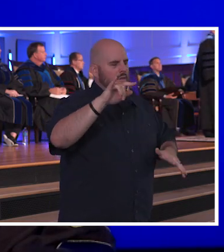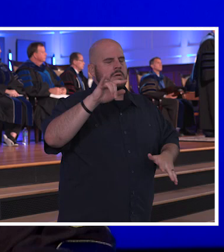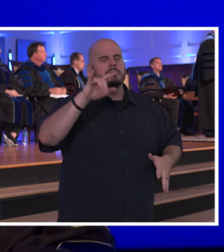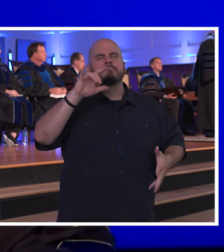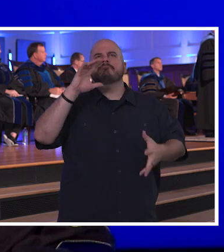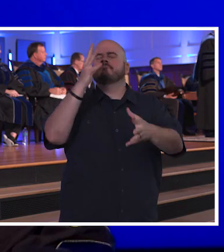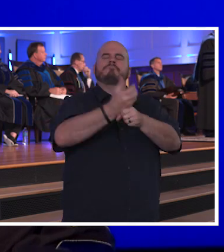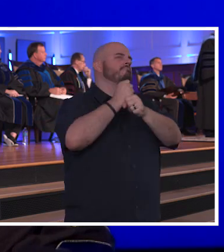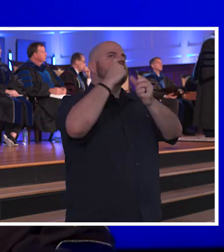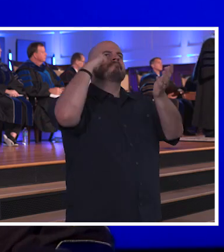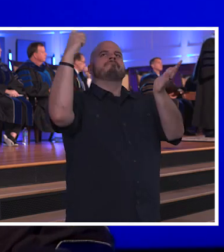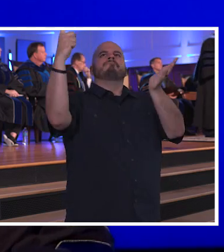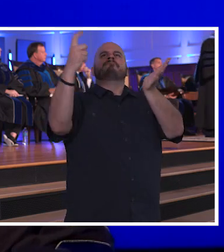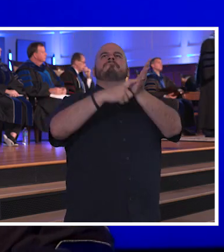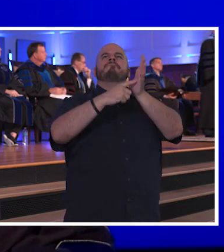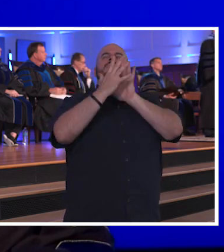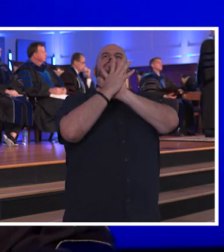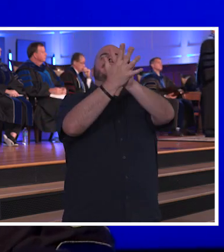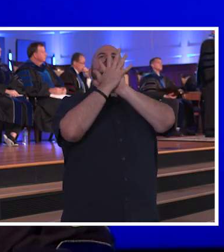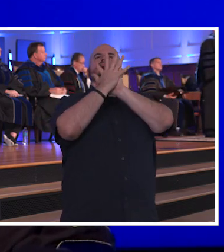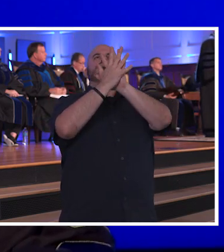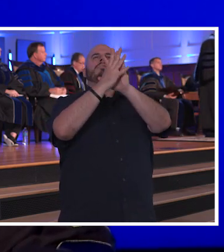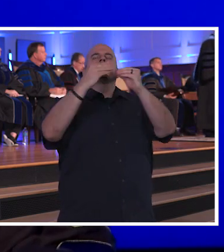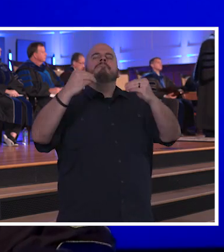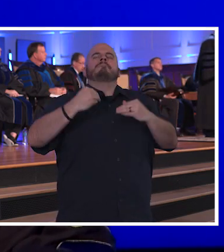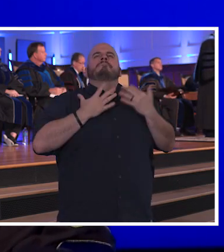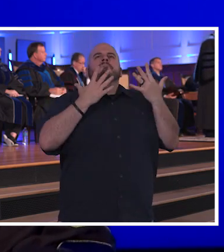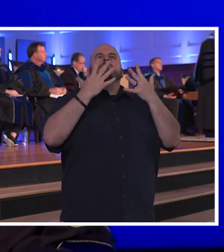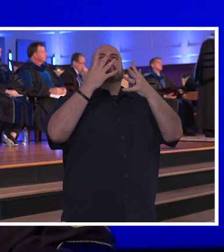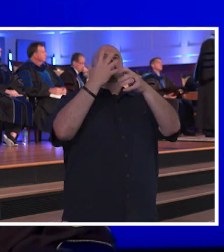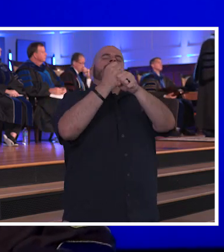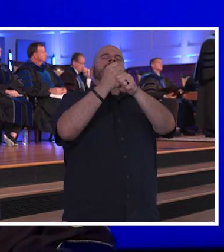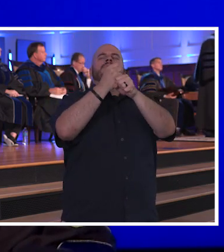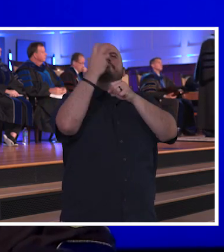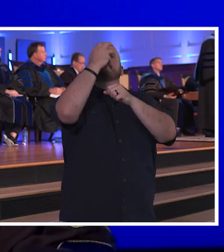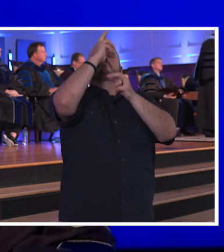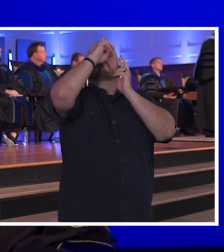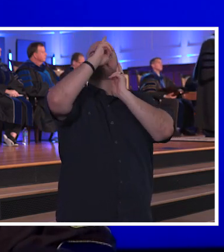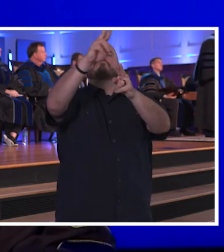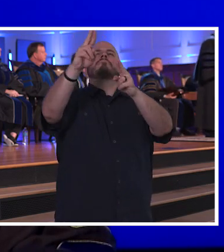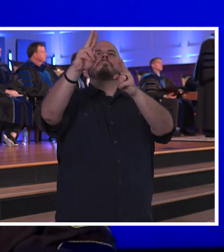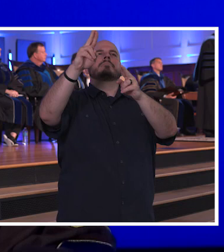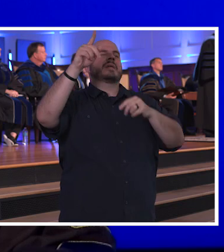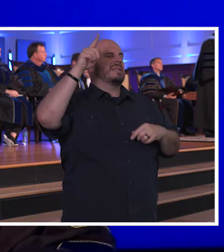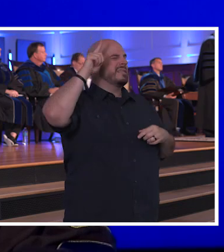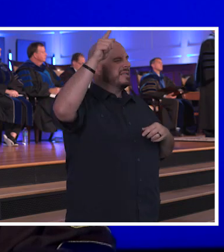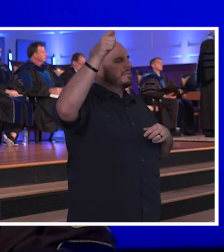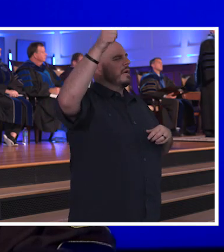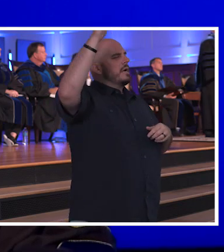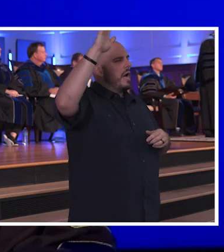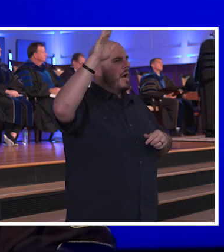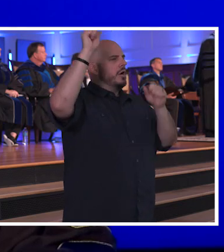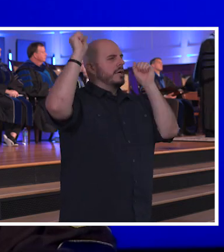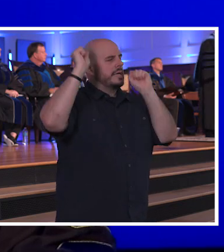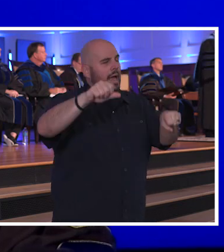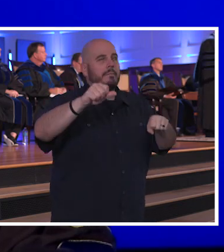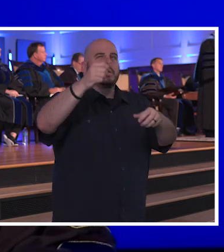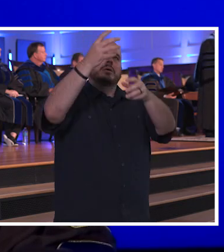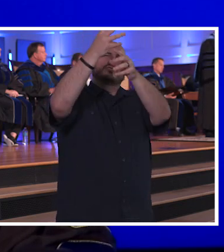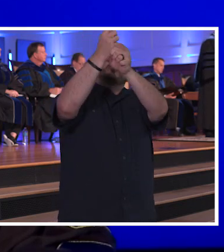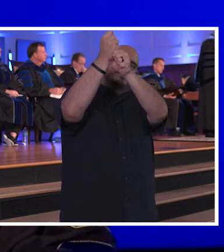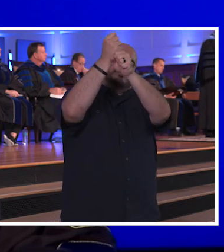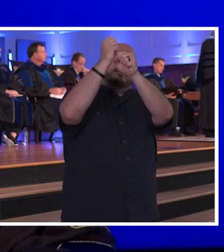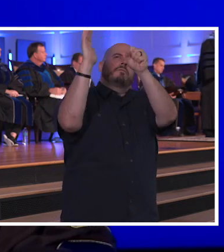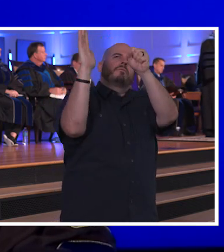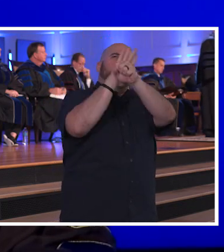we need to know intimately and fear completely. This God could be trusted, and he sustained